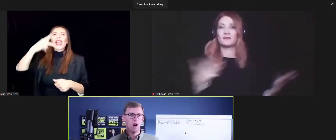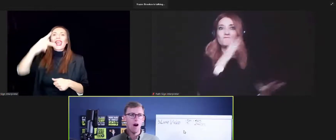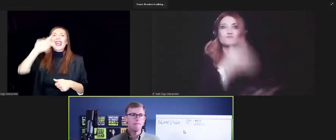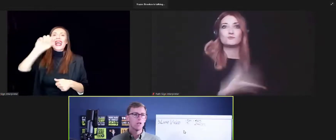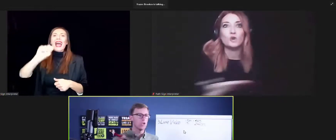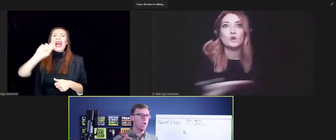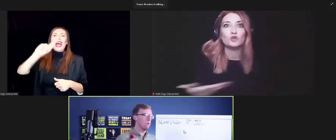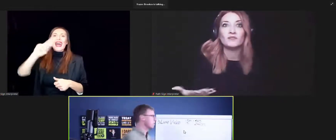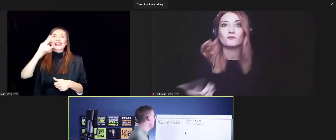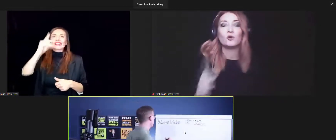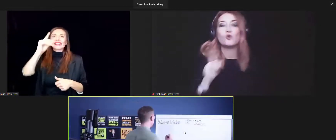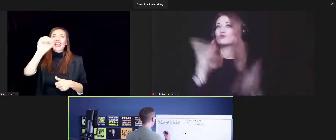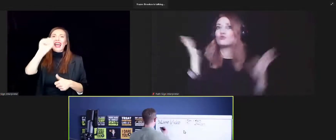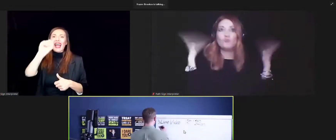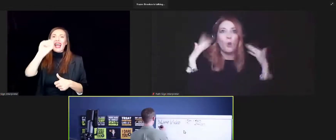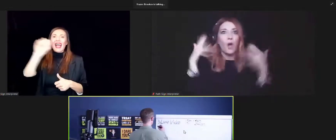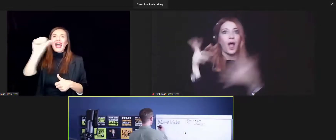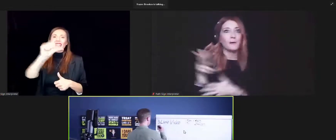All right? So, number two.